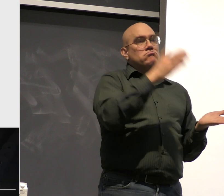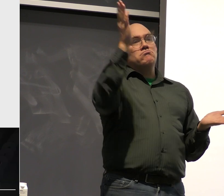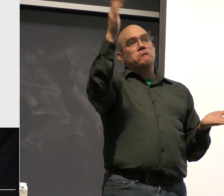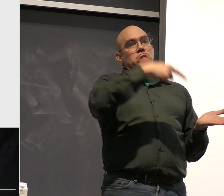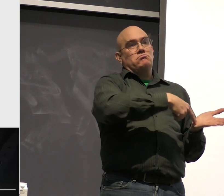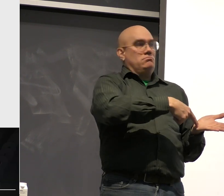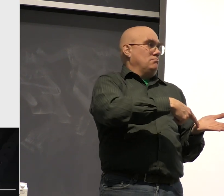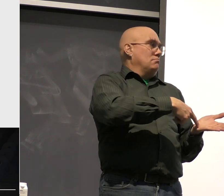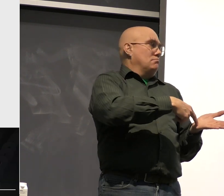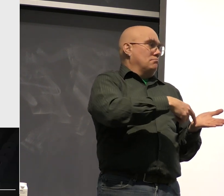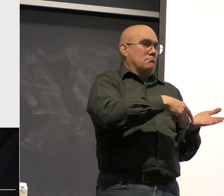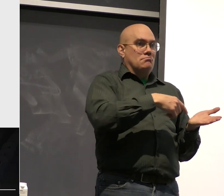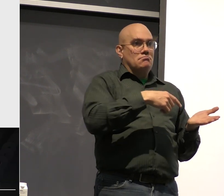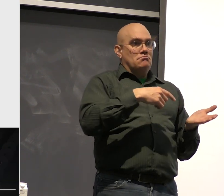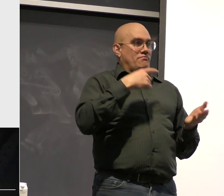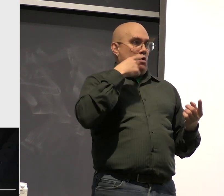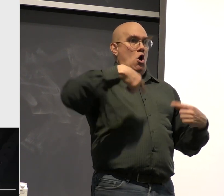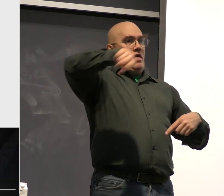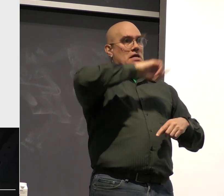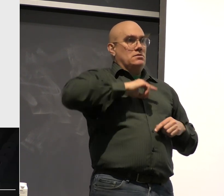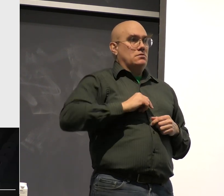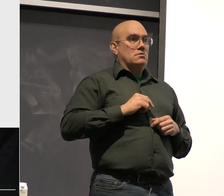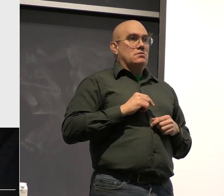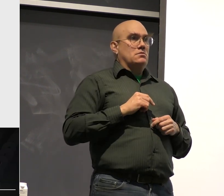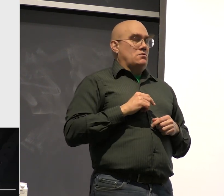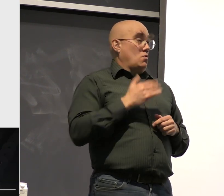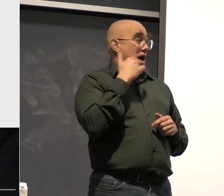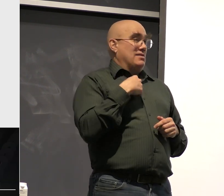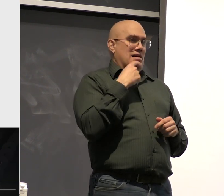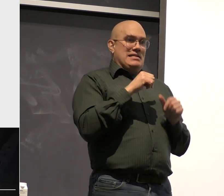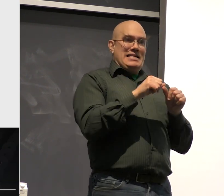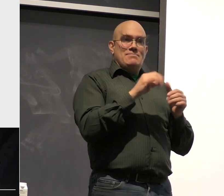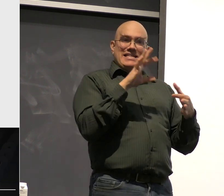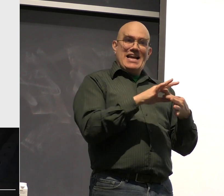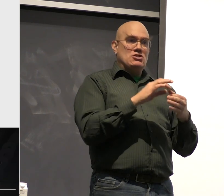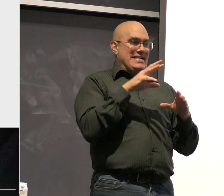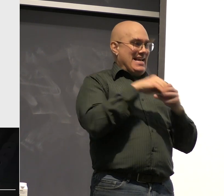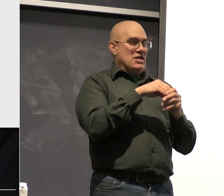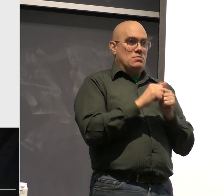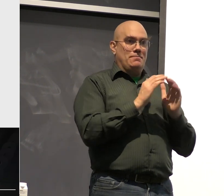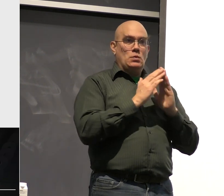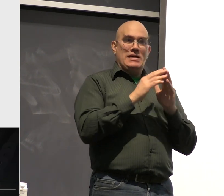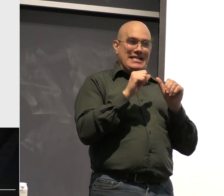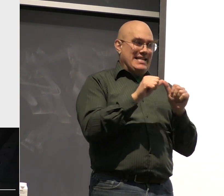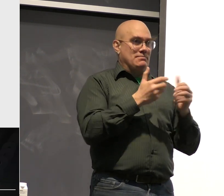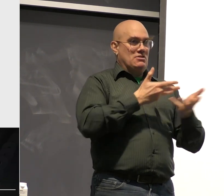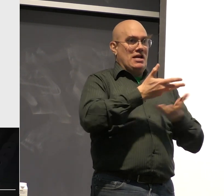because the information is not out there. We need to develop it for all of ourselves. So I say keep the connections going, keep